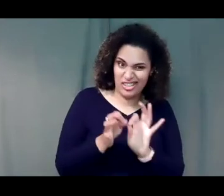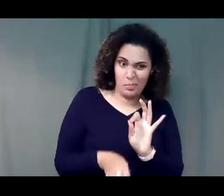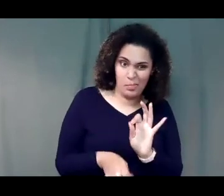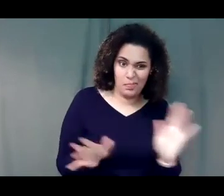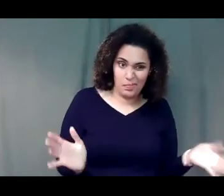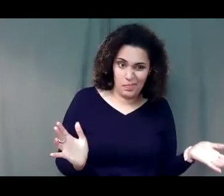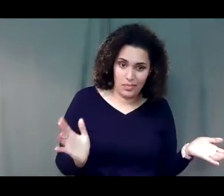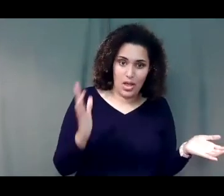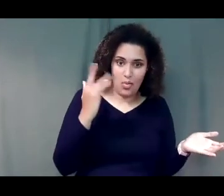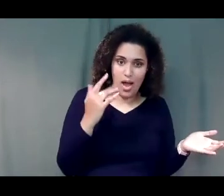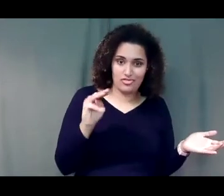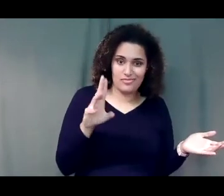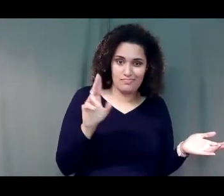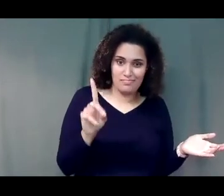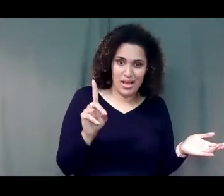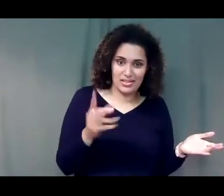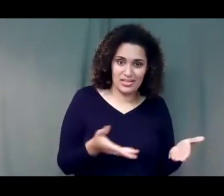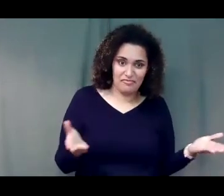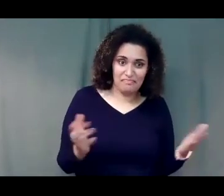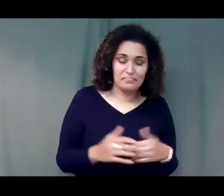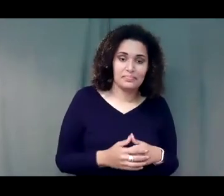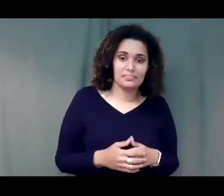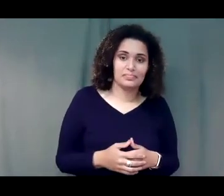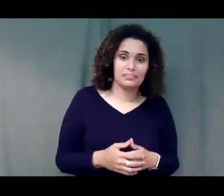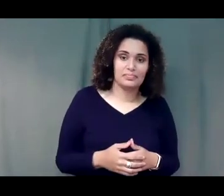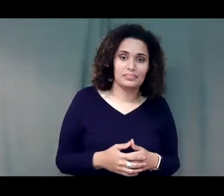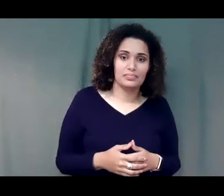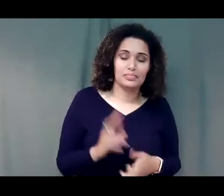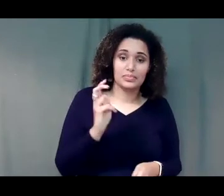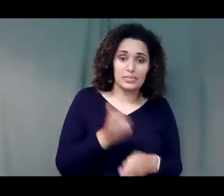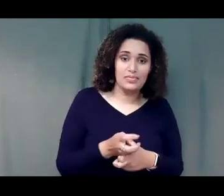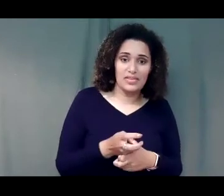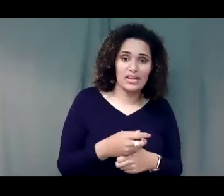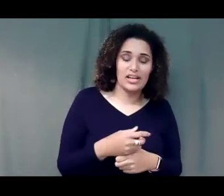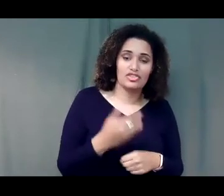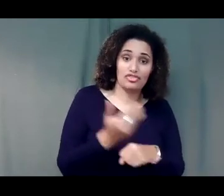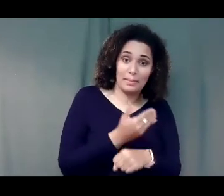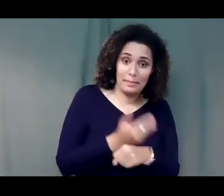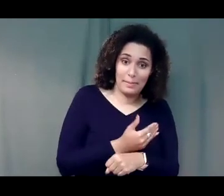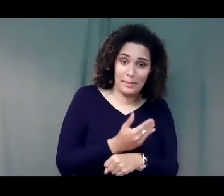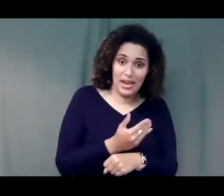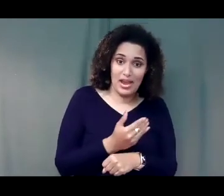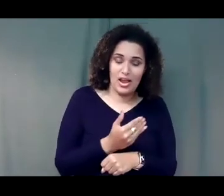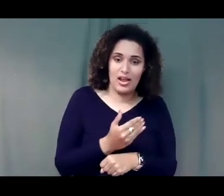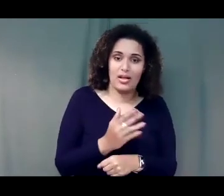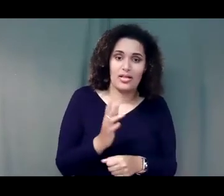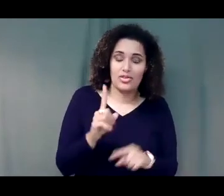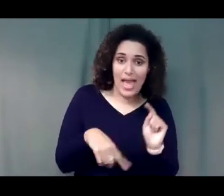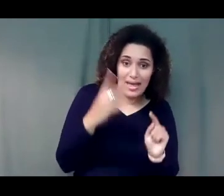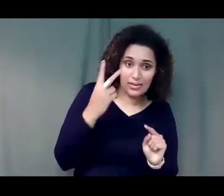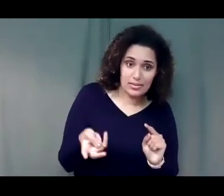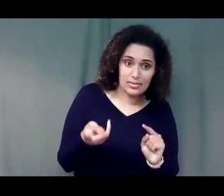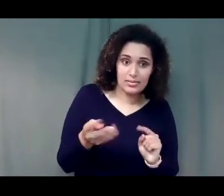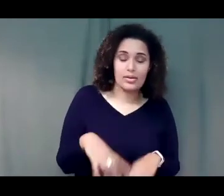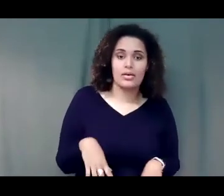because you're just dealing with mud and stuff. So it's hard to make a repair that is totally invisible,